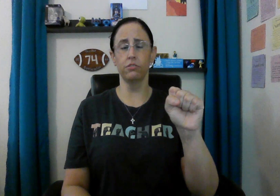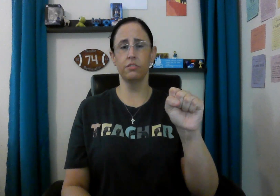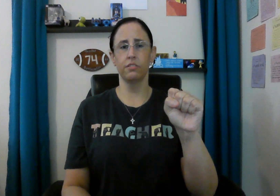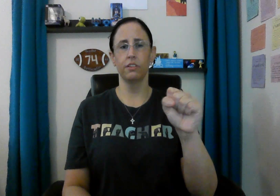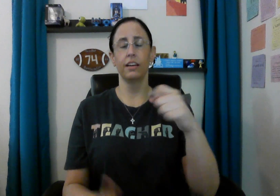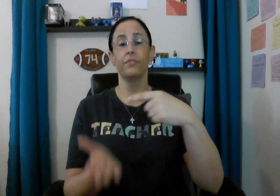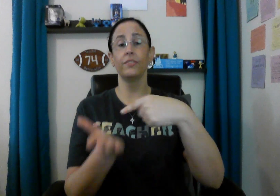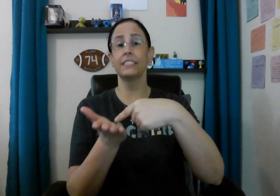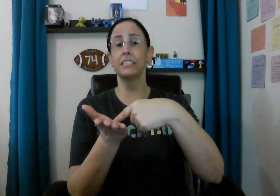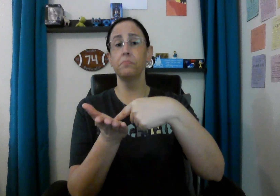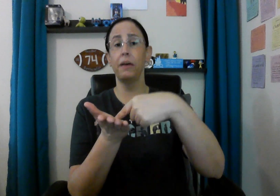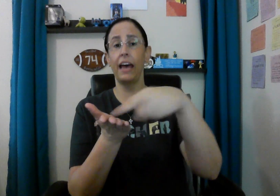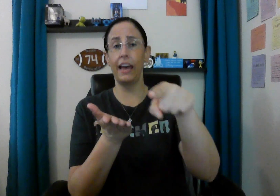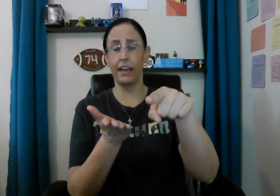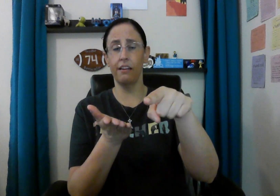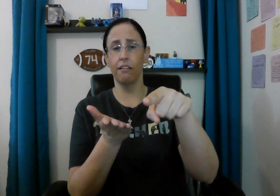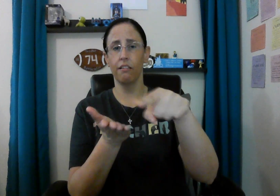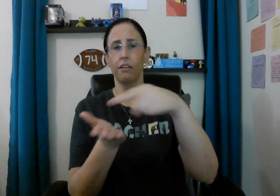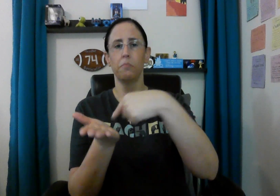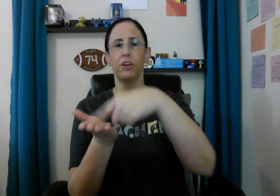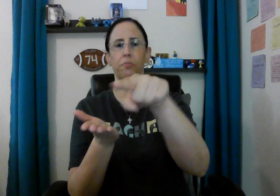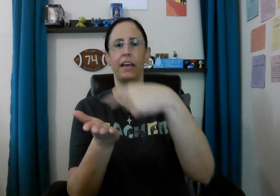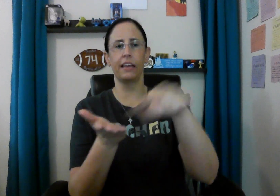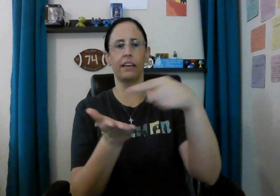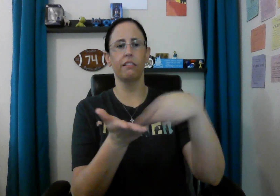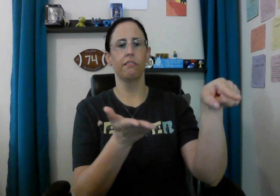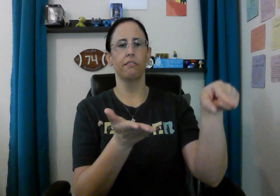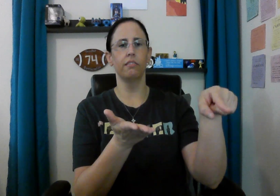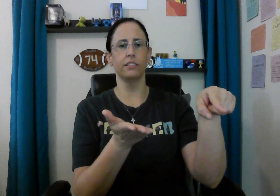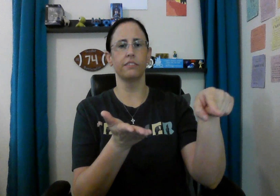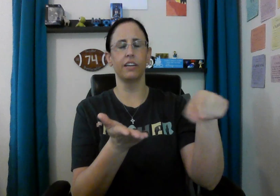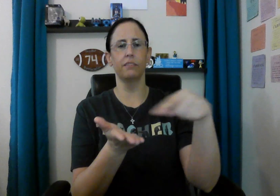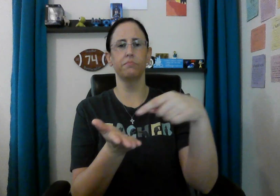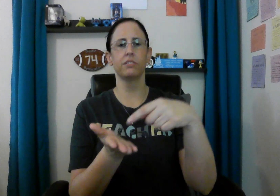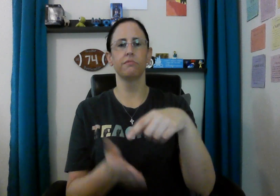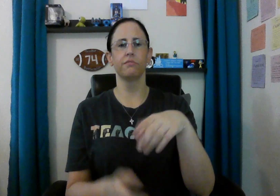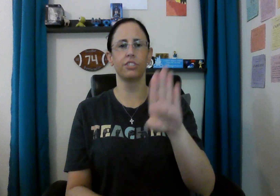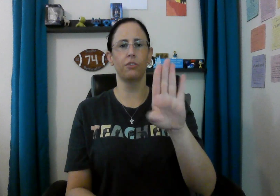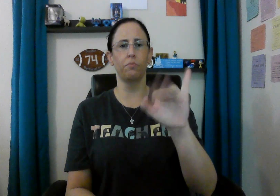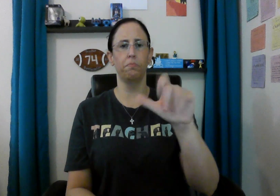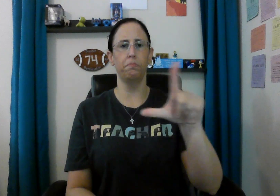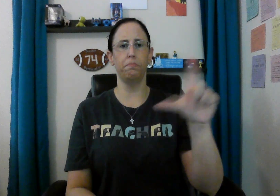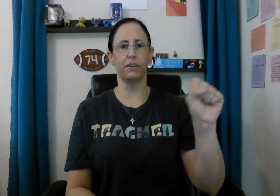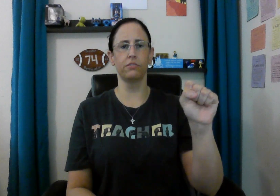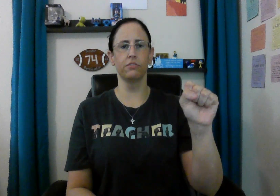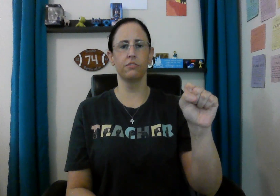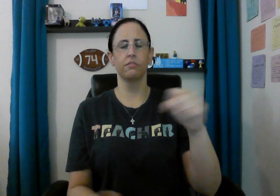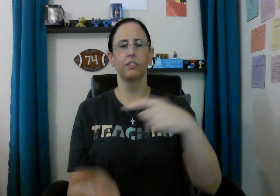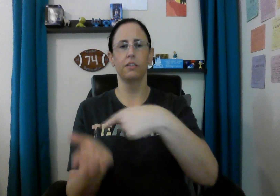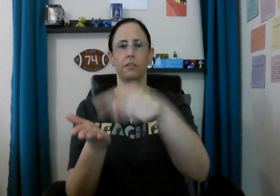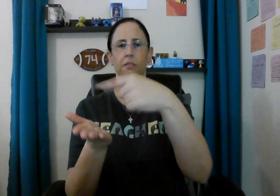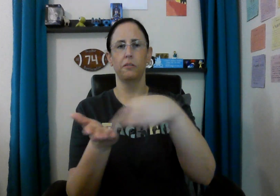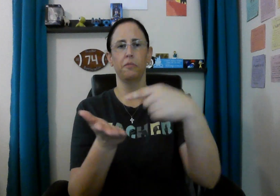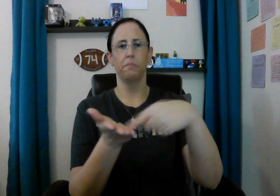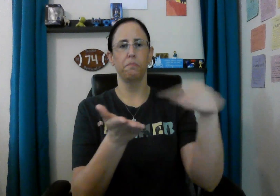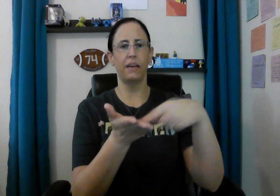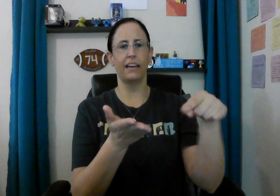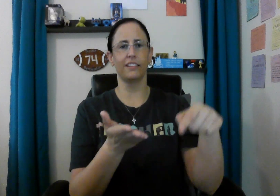Bills, this is pay, but you're paying it lots of times. So bills, paying lots